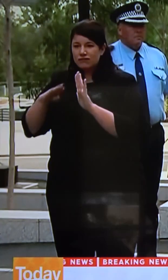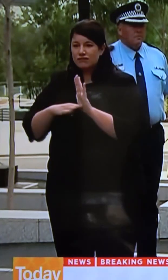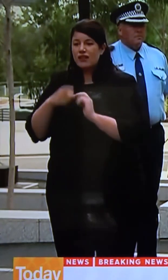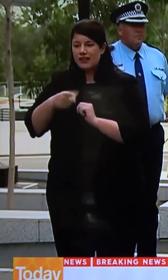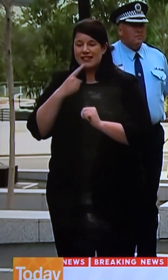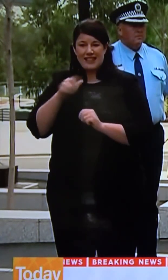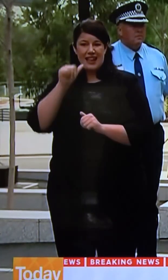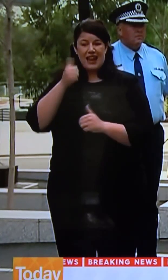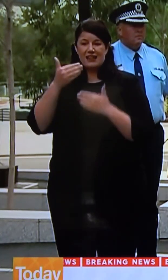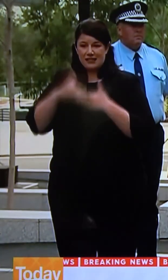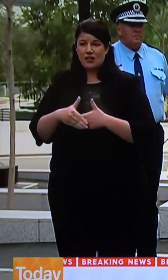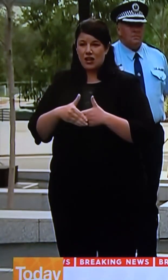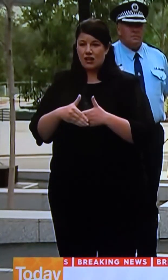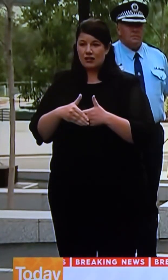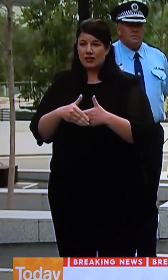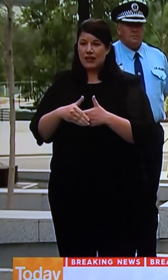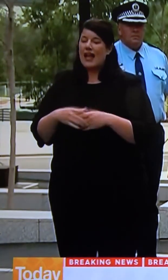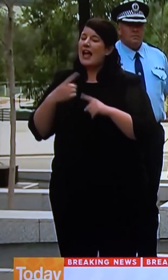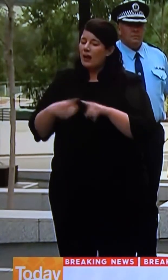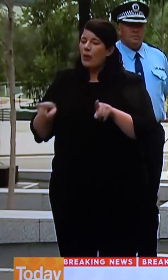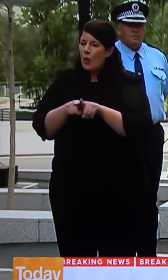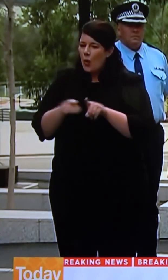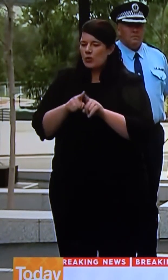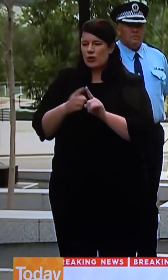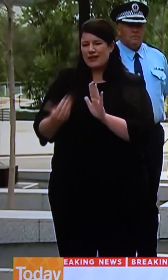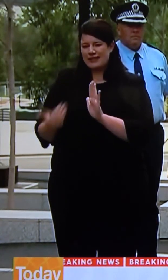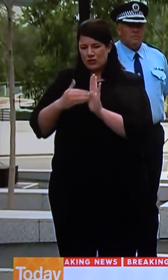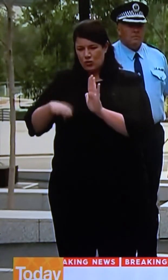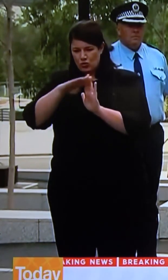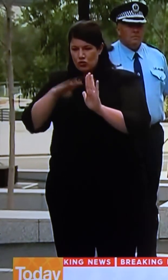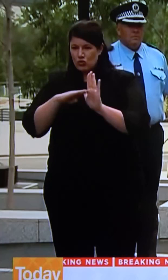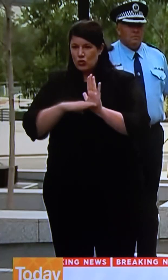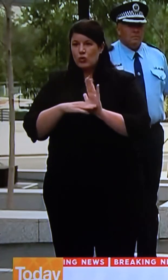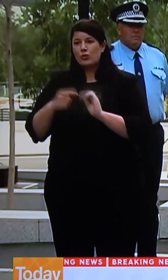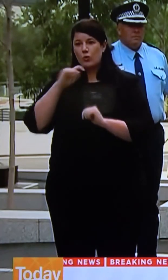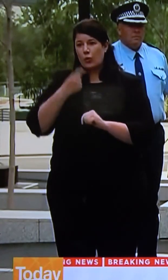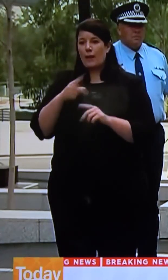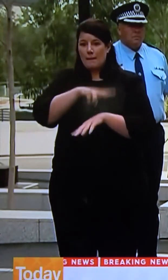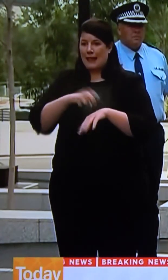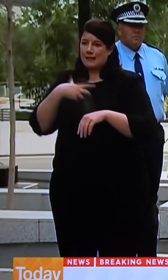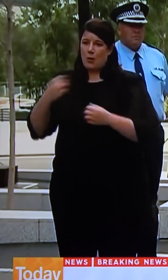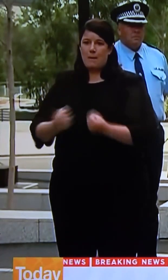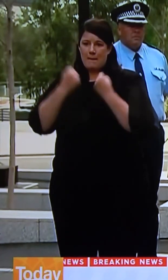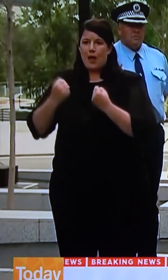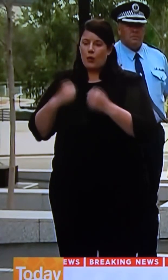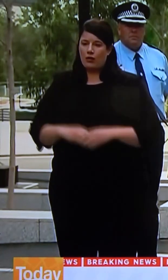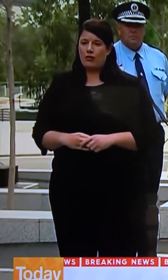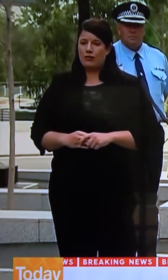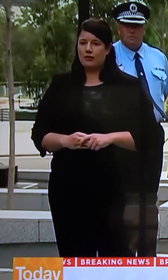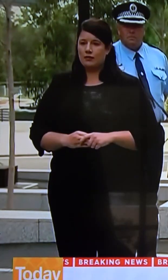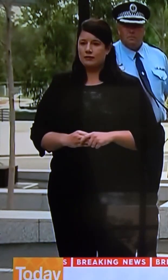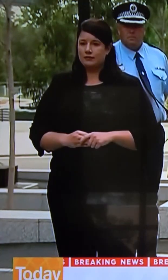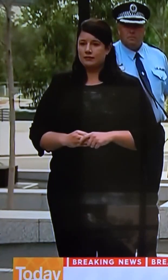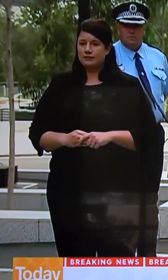outlined last night in relation to additional enforcement of the rules we have in relation to social distancing. This is